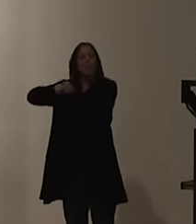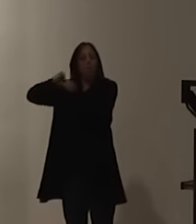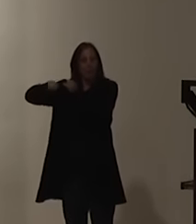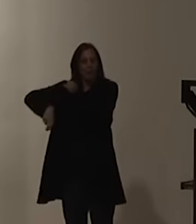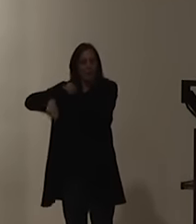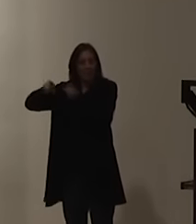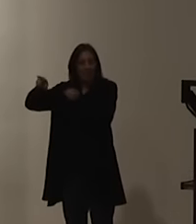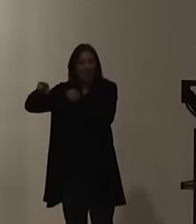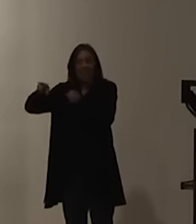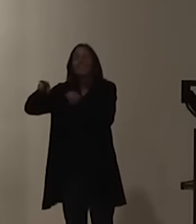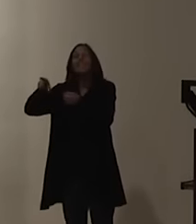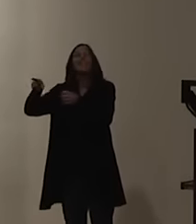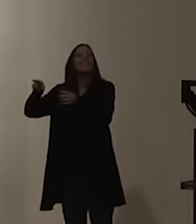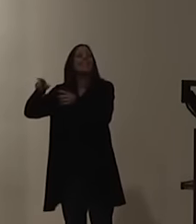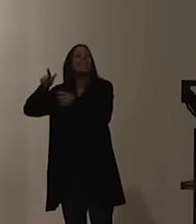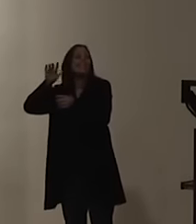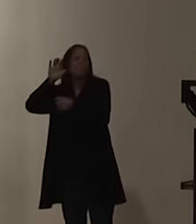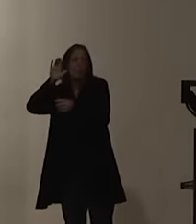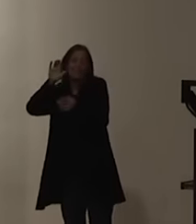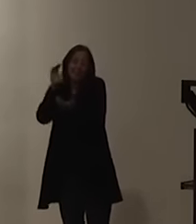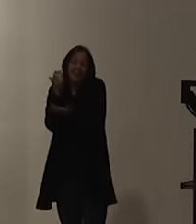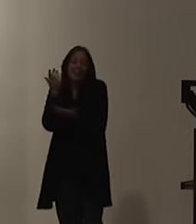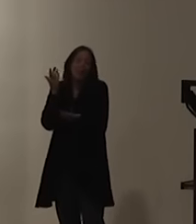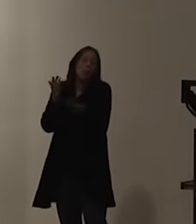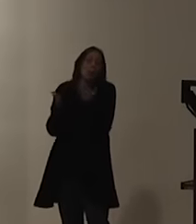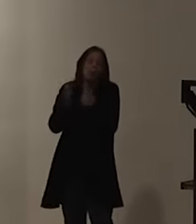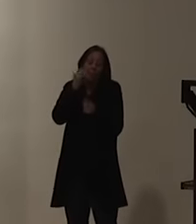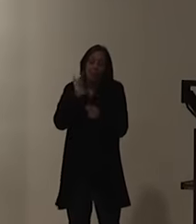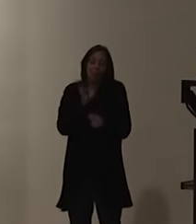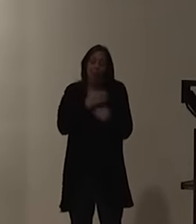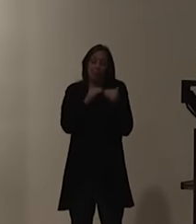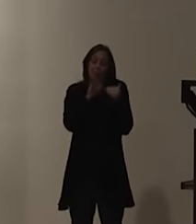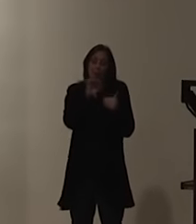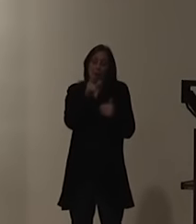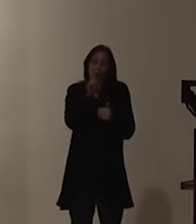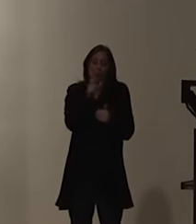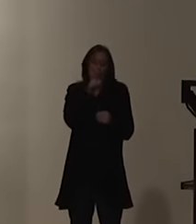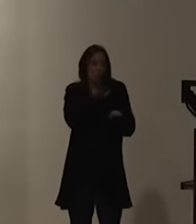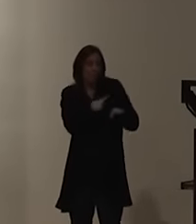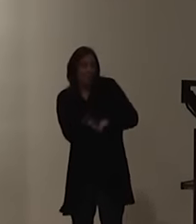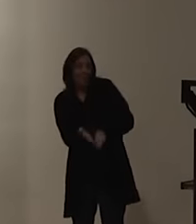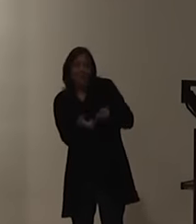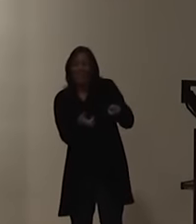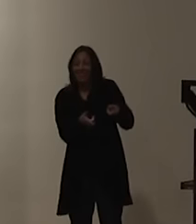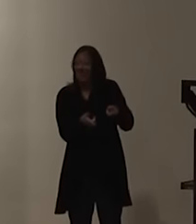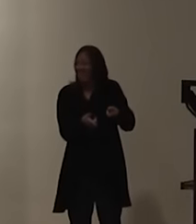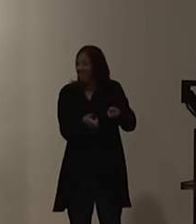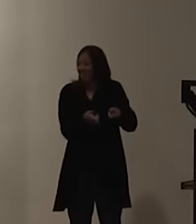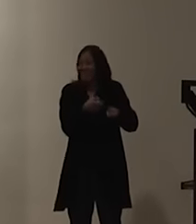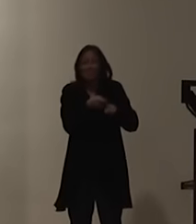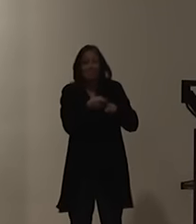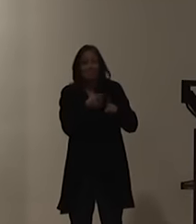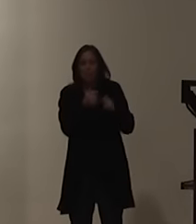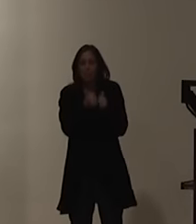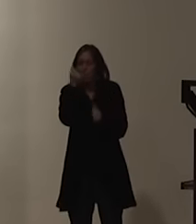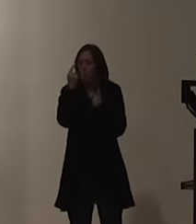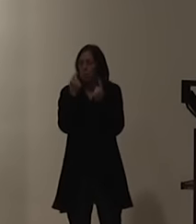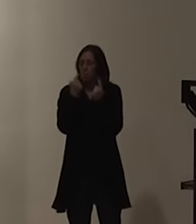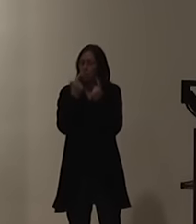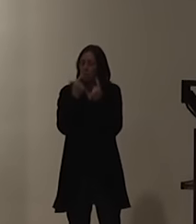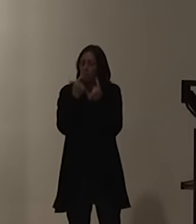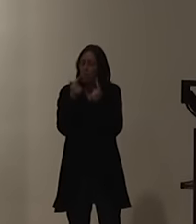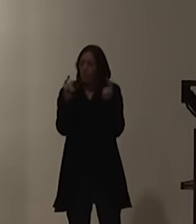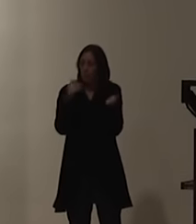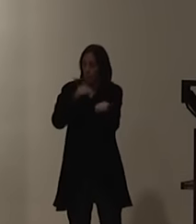most famous infectious disease doctor, and everybody in the world's kind of watching as he goes down the tubes,